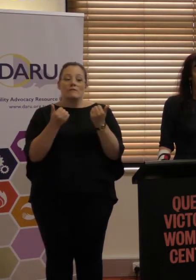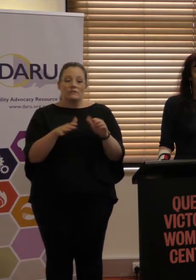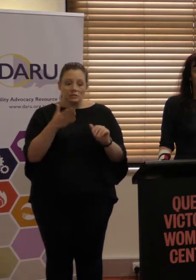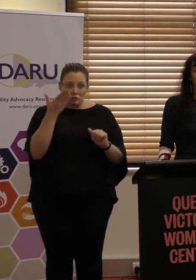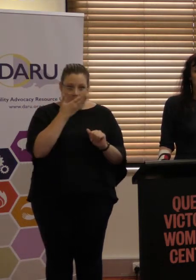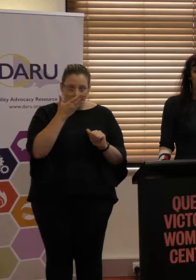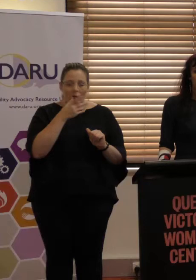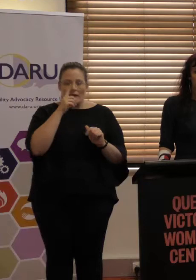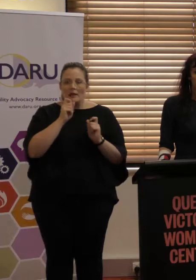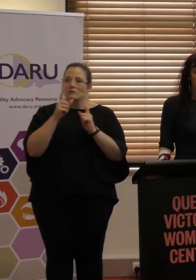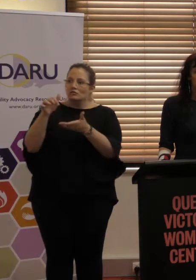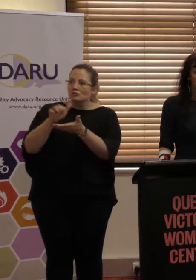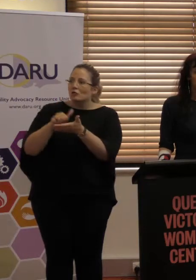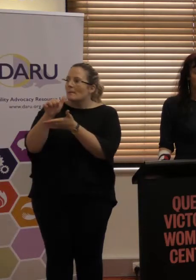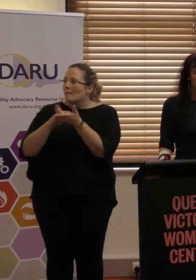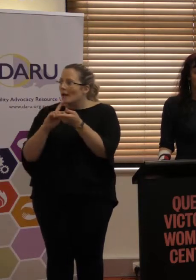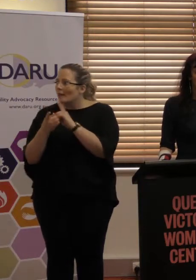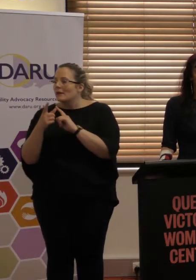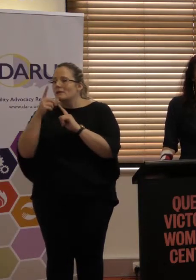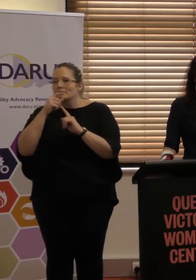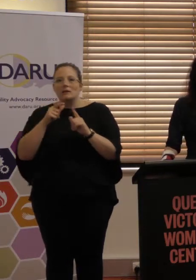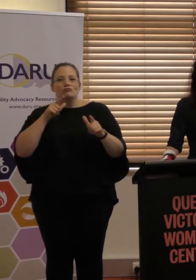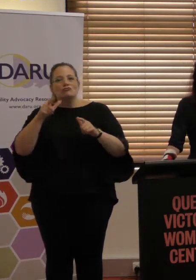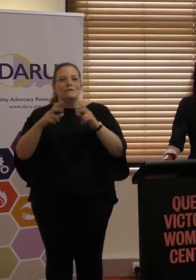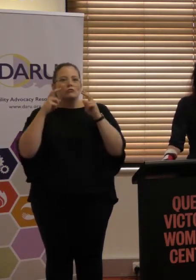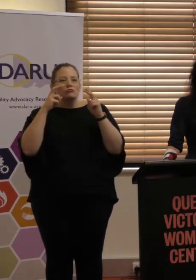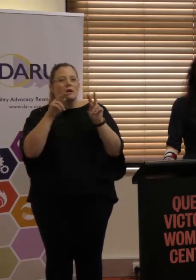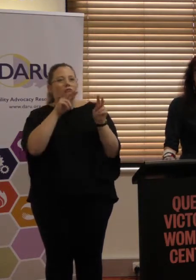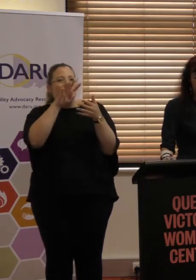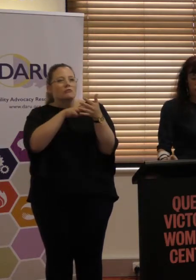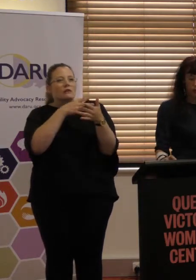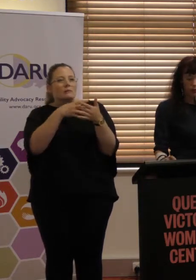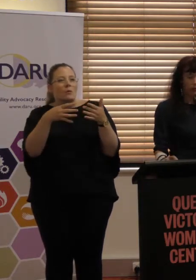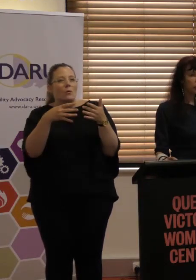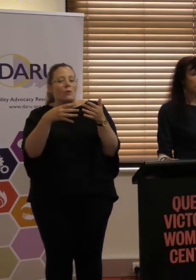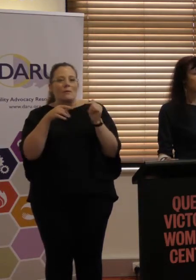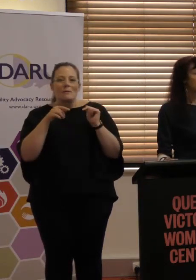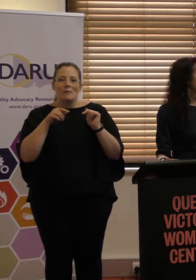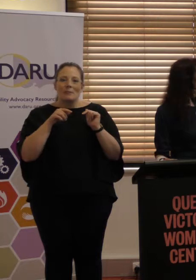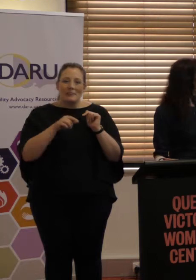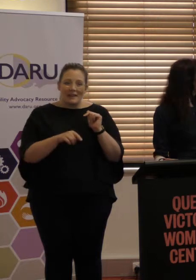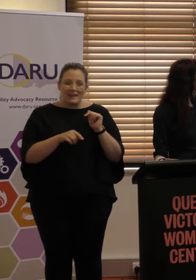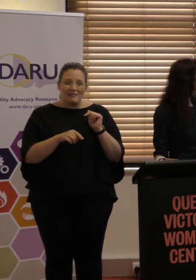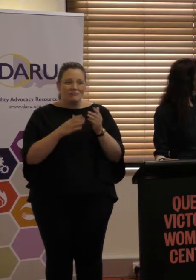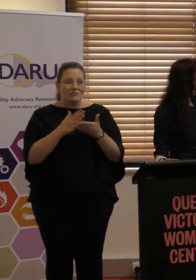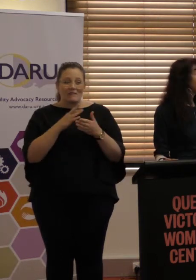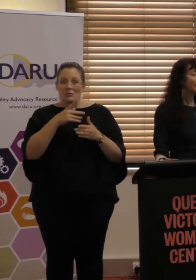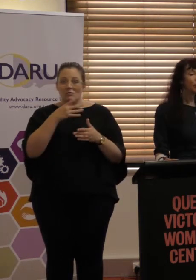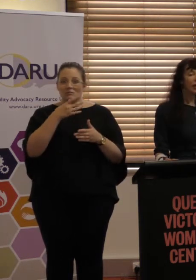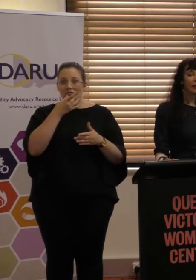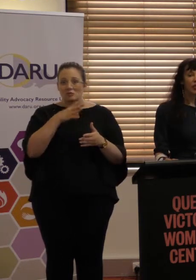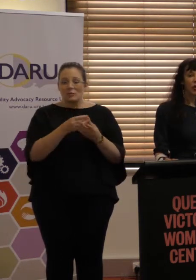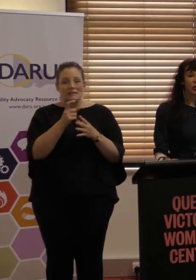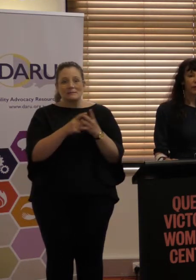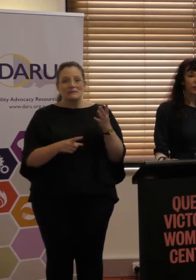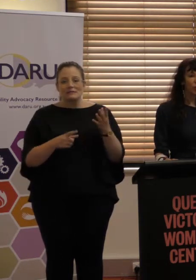train timetables and train stations, etc. For many kids with disabilities, that is a dream, and yet to get that, you